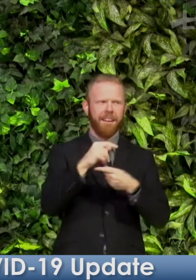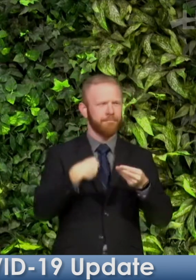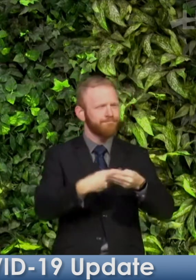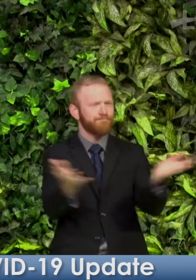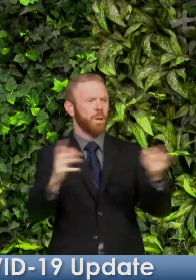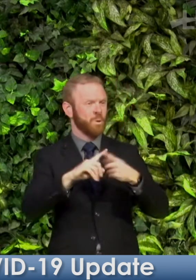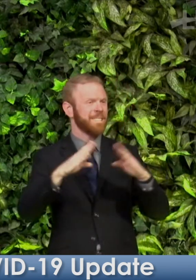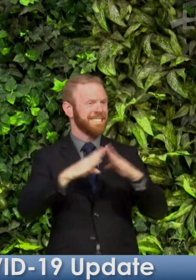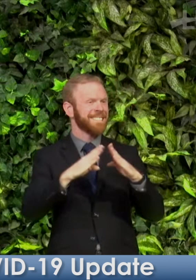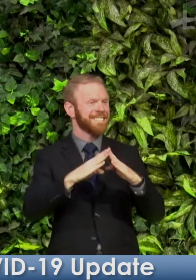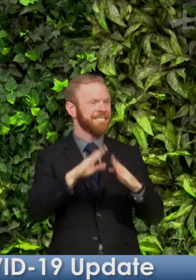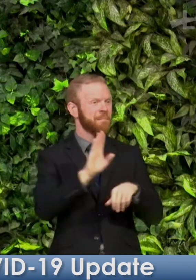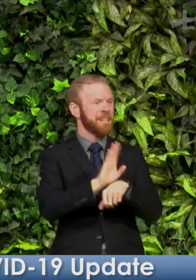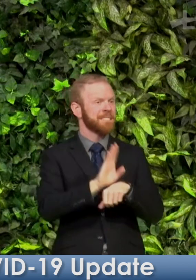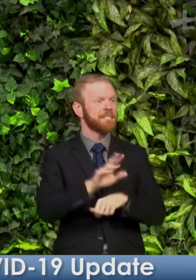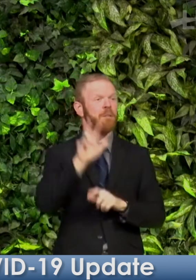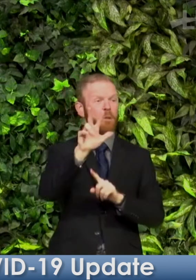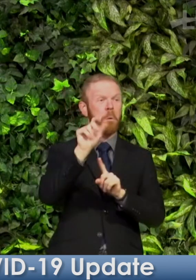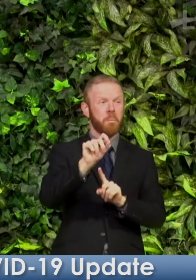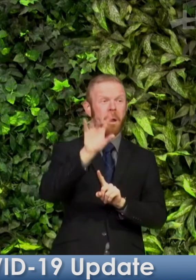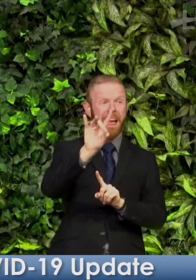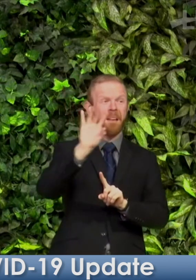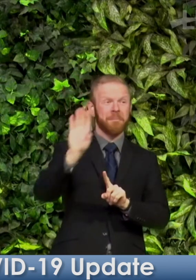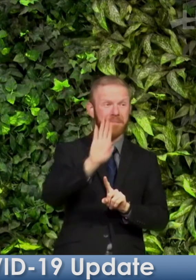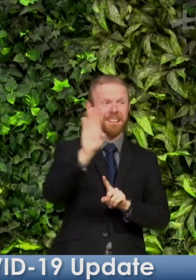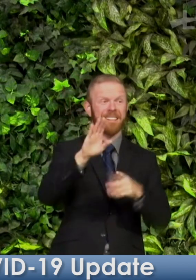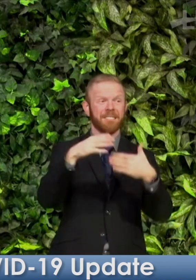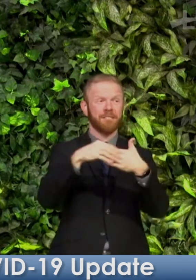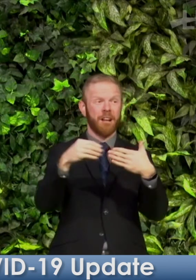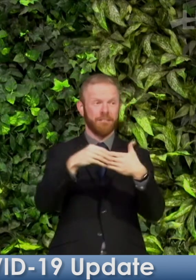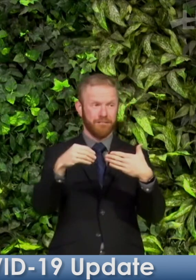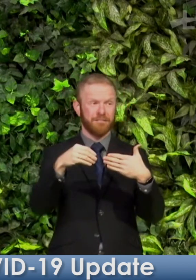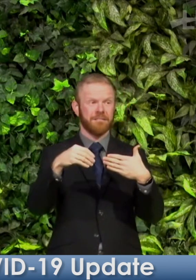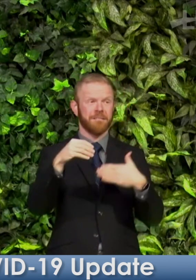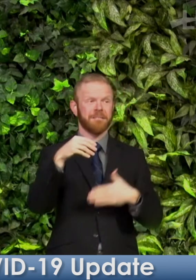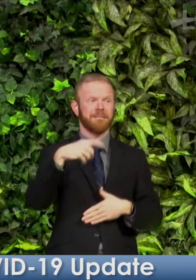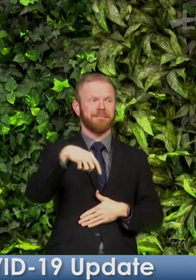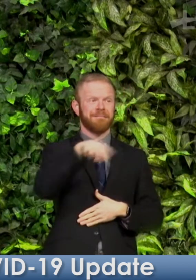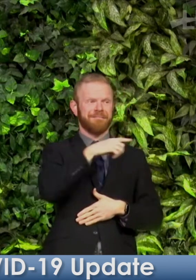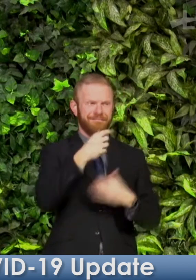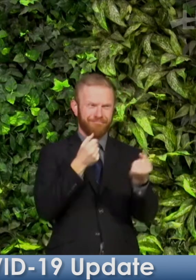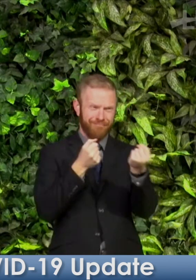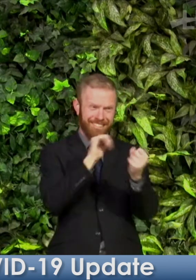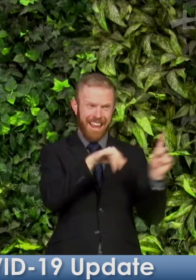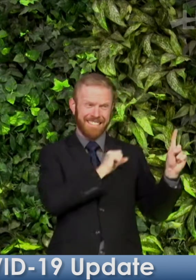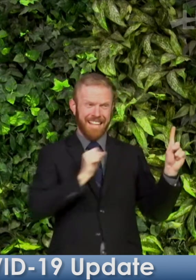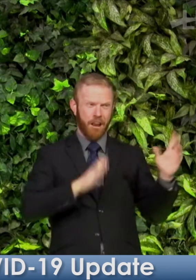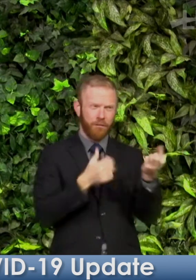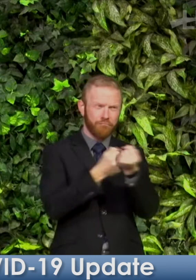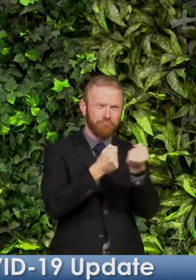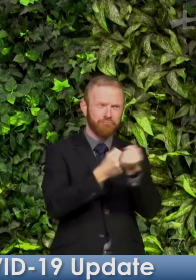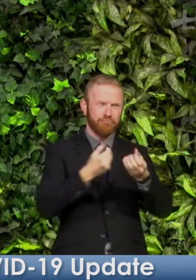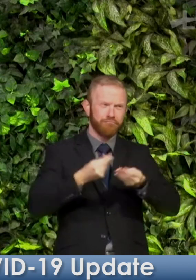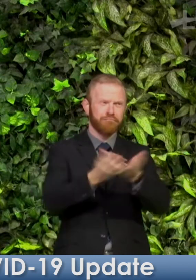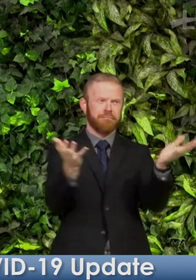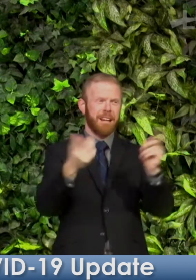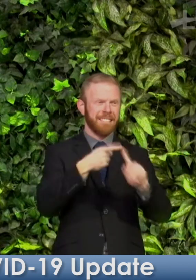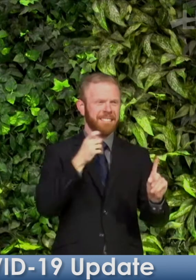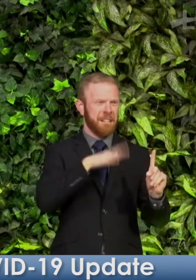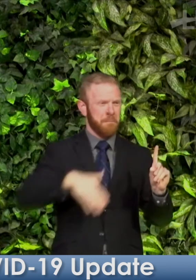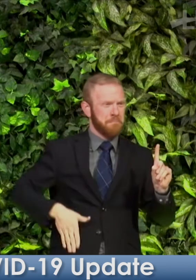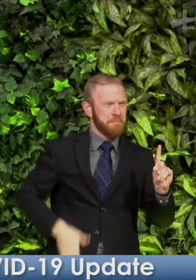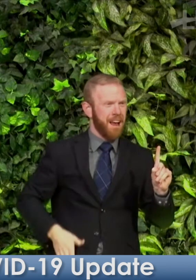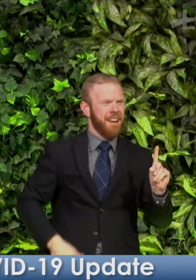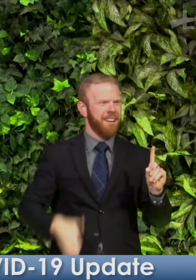$3.8 billion she's advocated for to get in the pockets of some 5.7 million